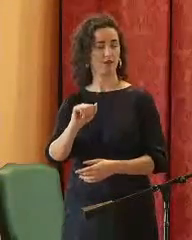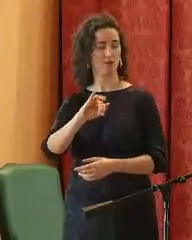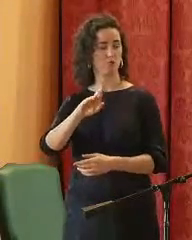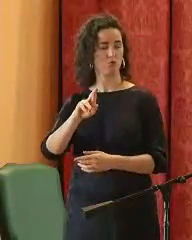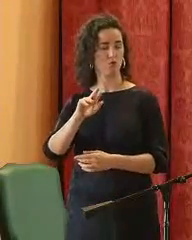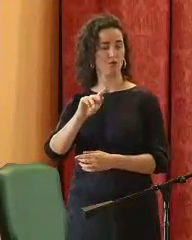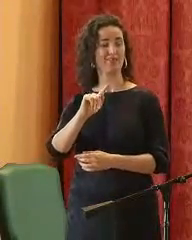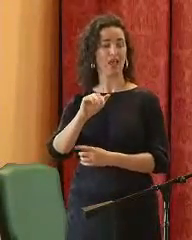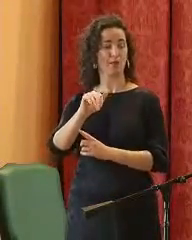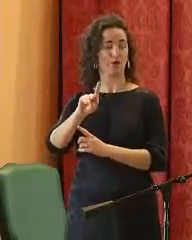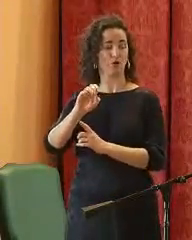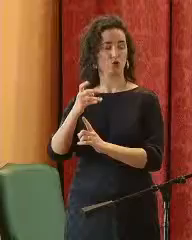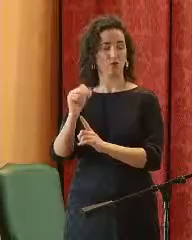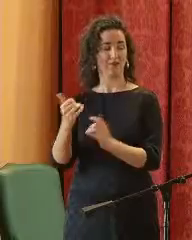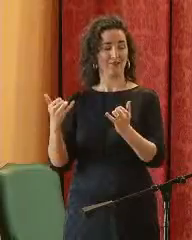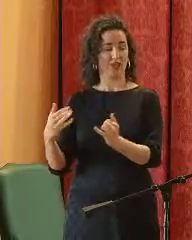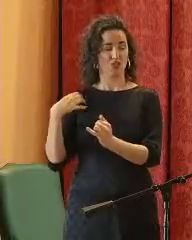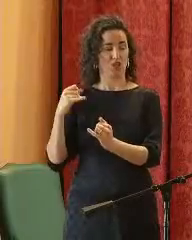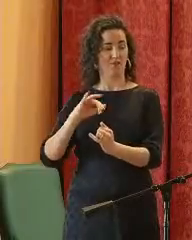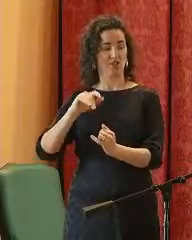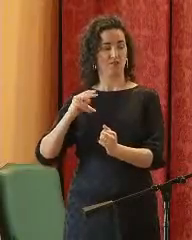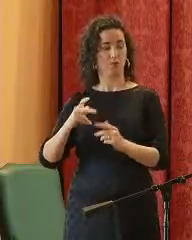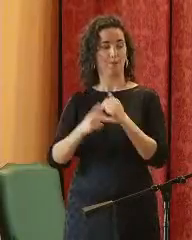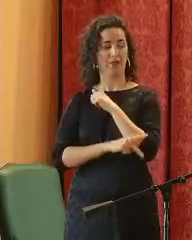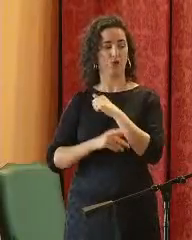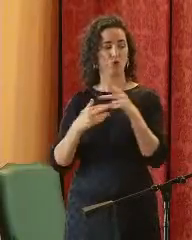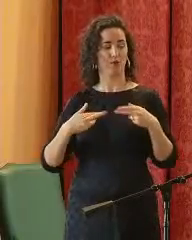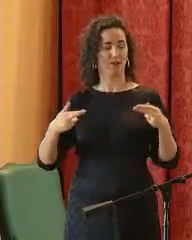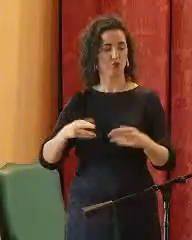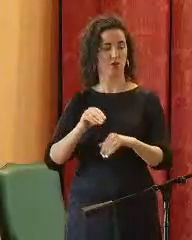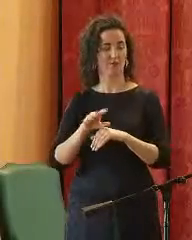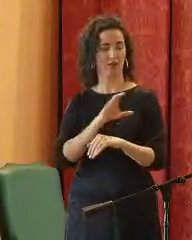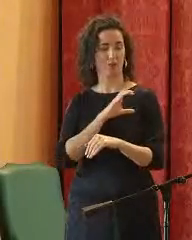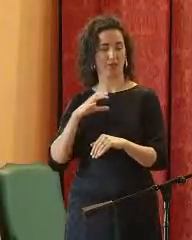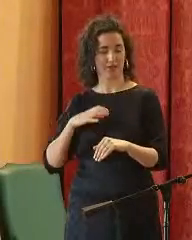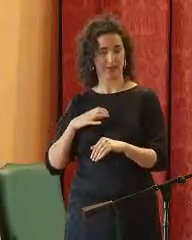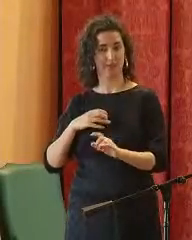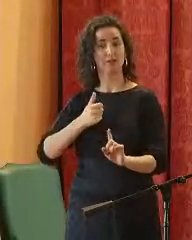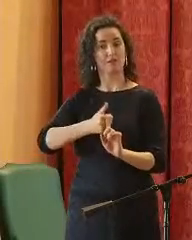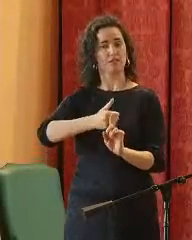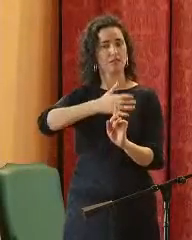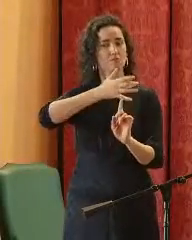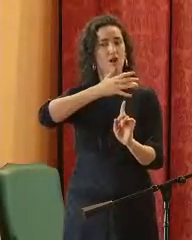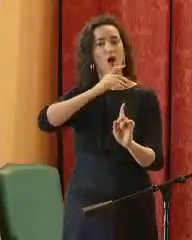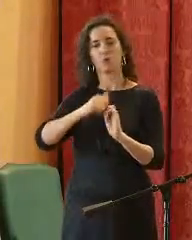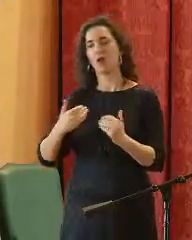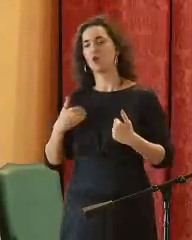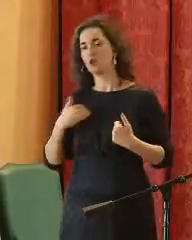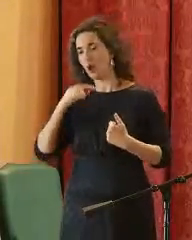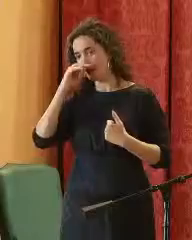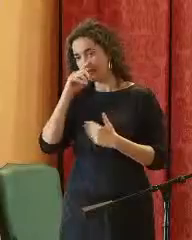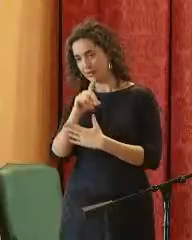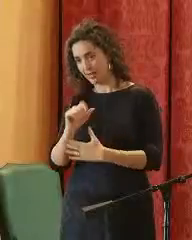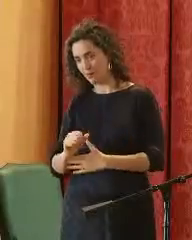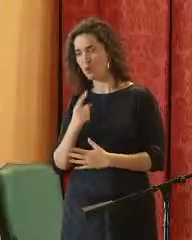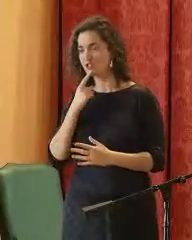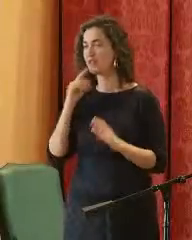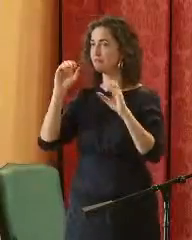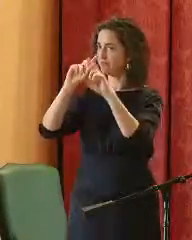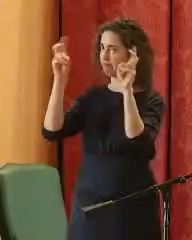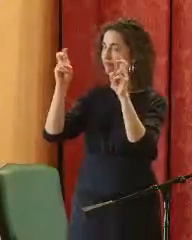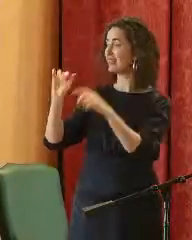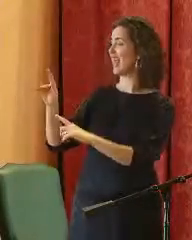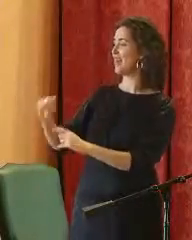Parish Regional Advisory Committee, a parent of a young disabled child, stated Kathy is an inspiration, a